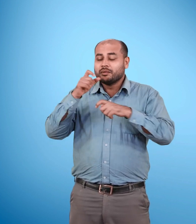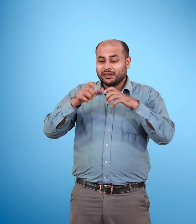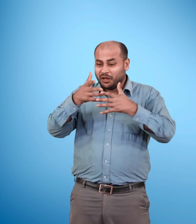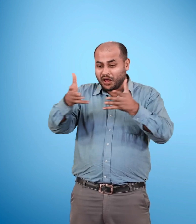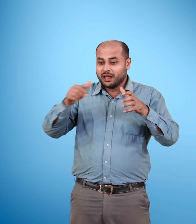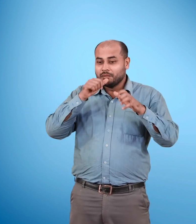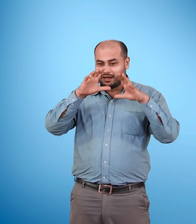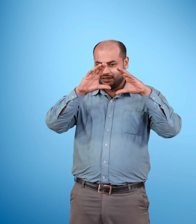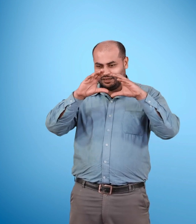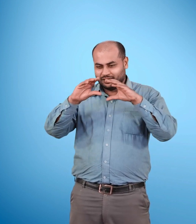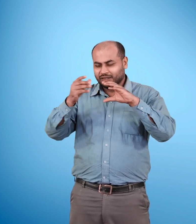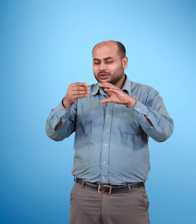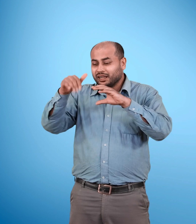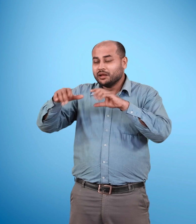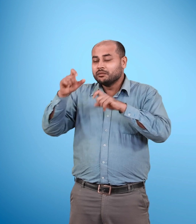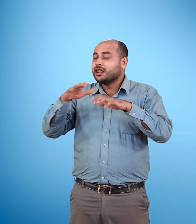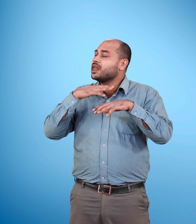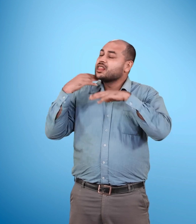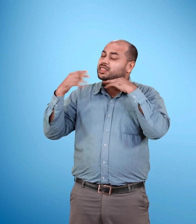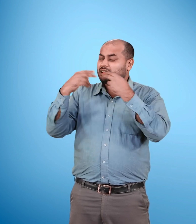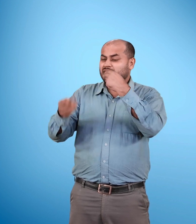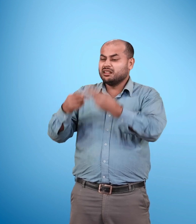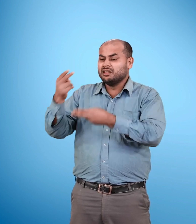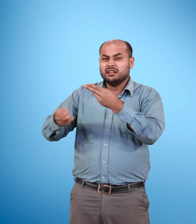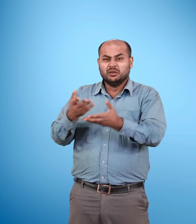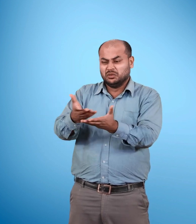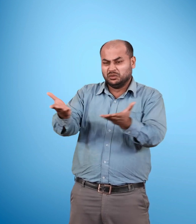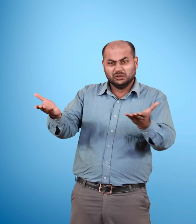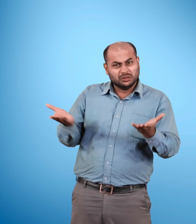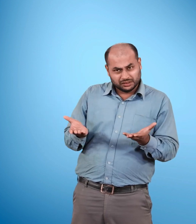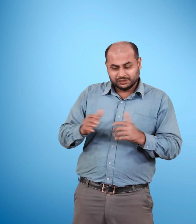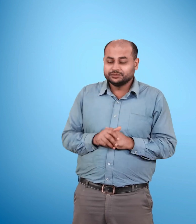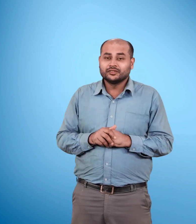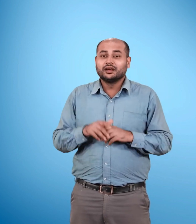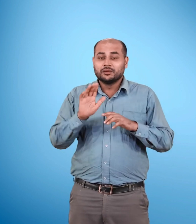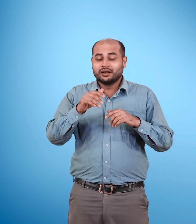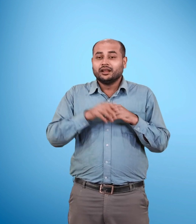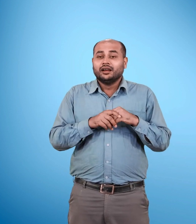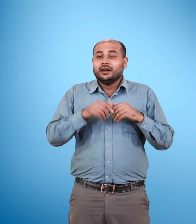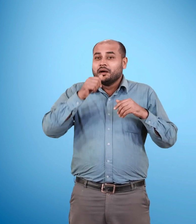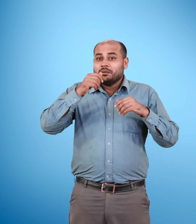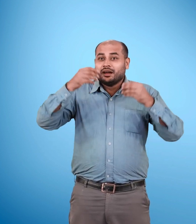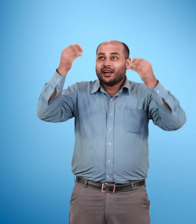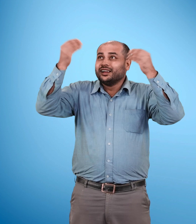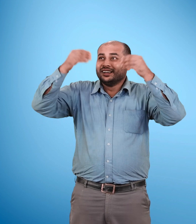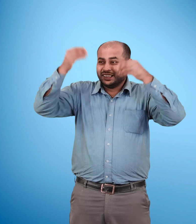They often get trapped on land areas and die when flood water recedes. Rains